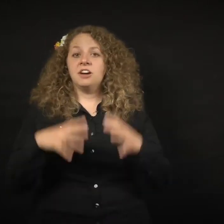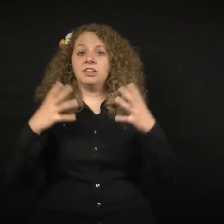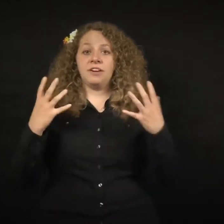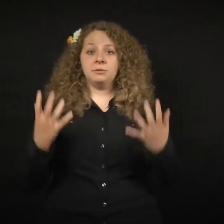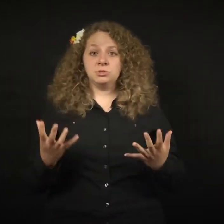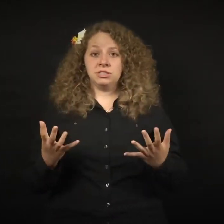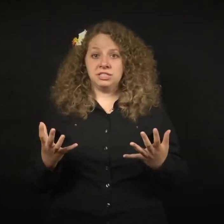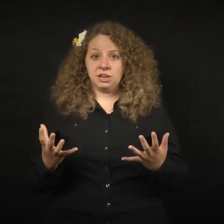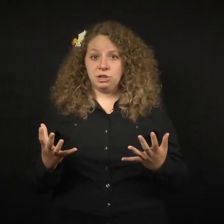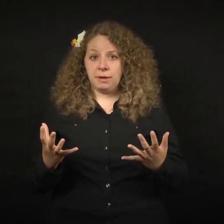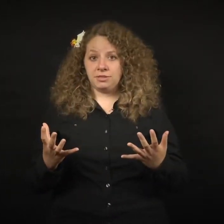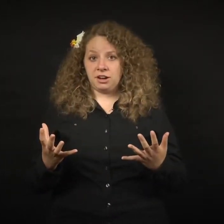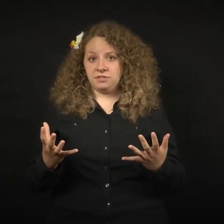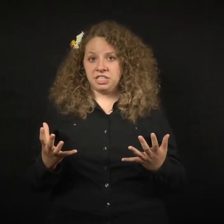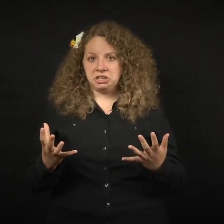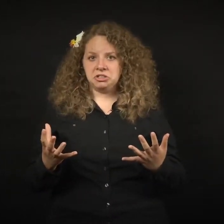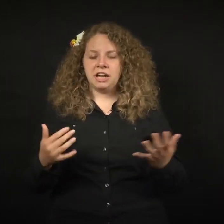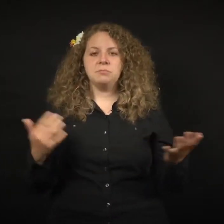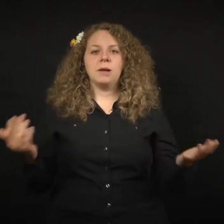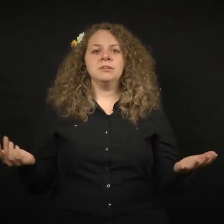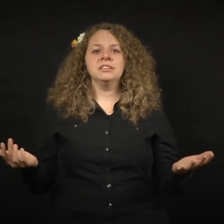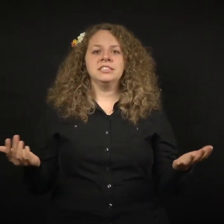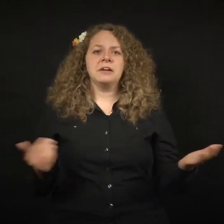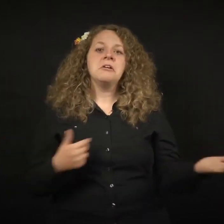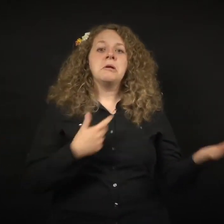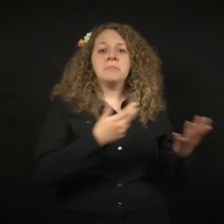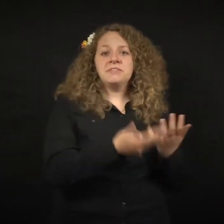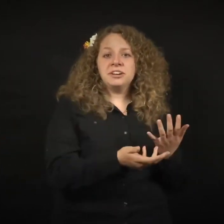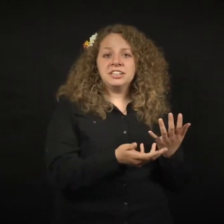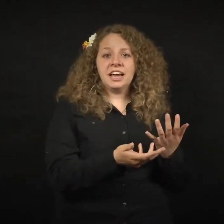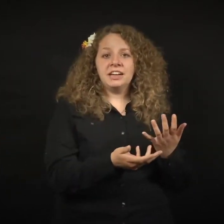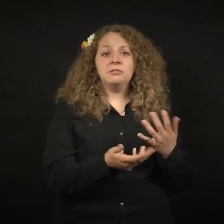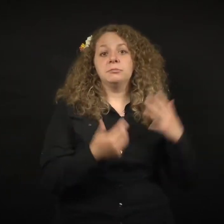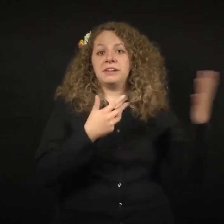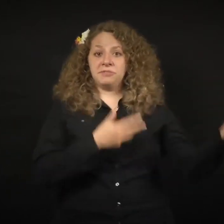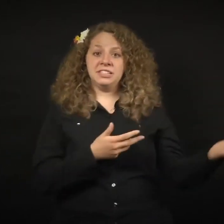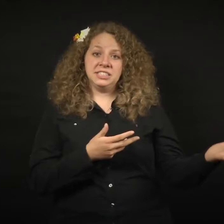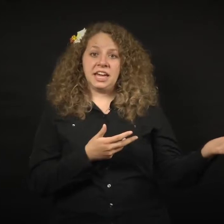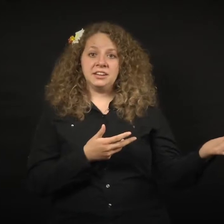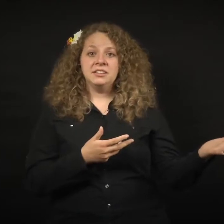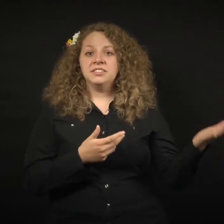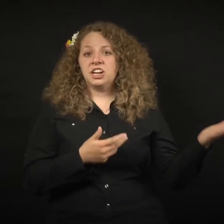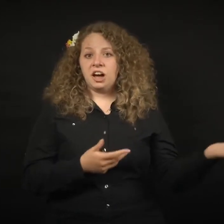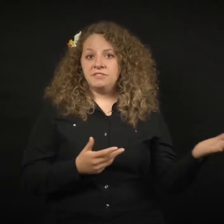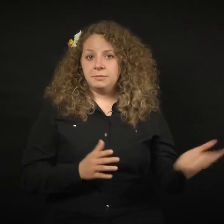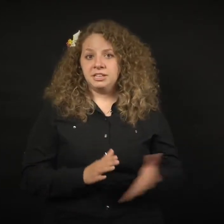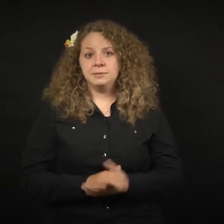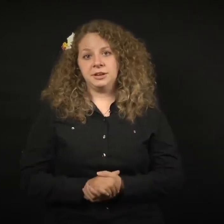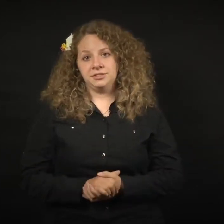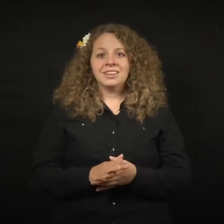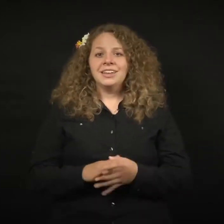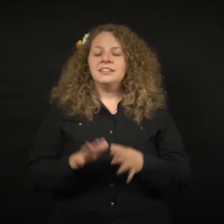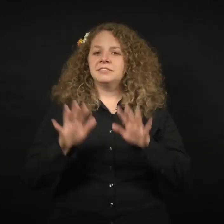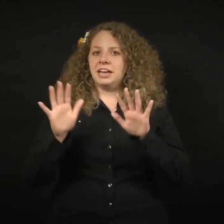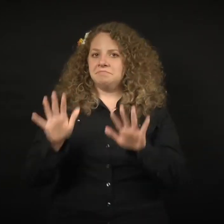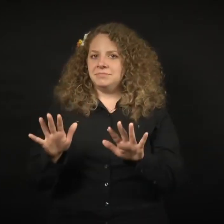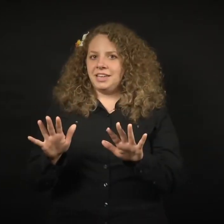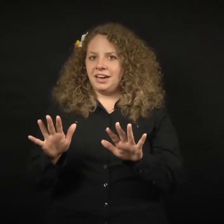said, "No way, Starbucks is better. They have pumpkin spice lattes." Now, if I was going to tell you about the conversation, I'd probably